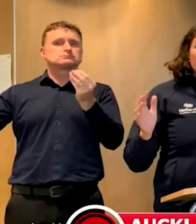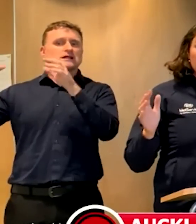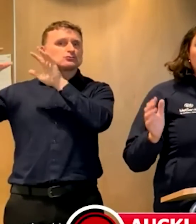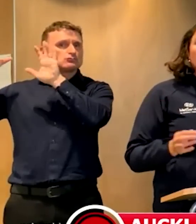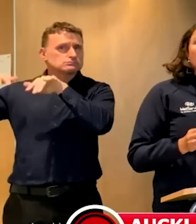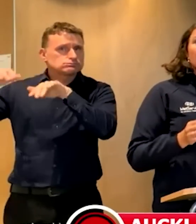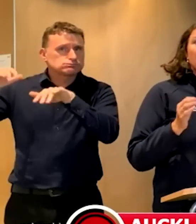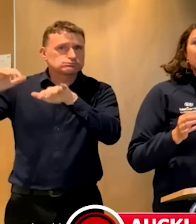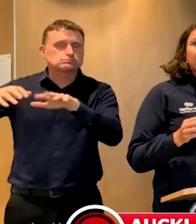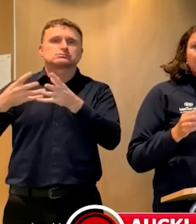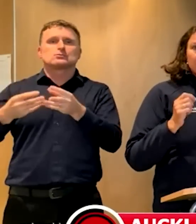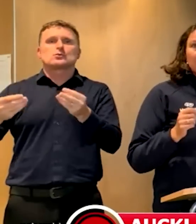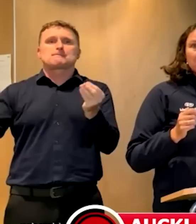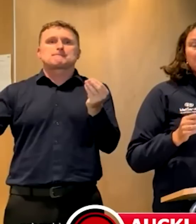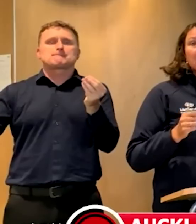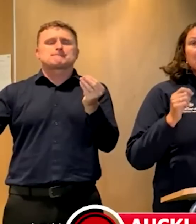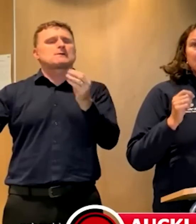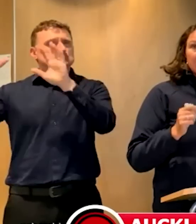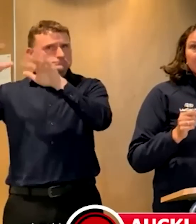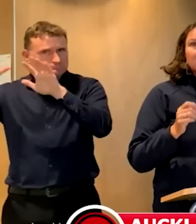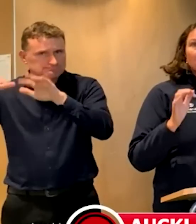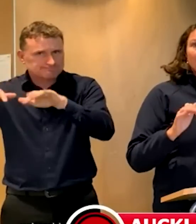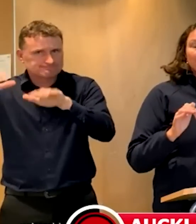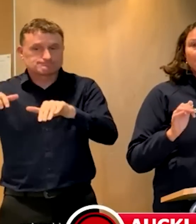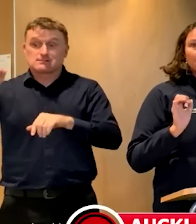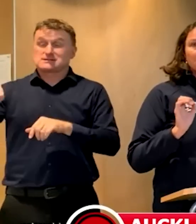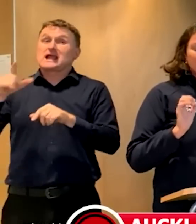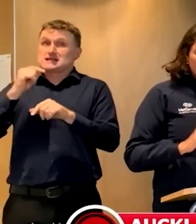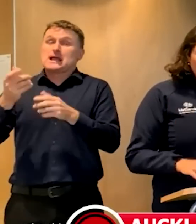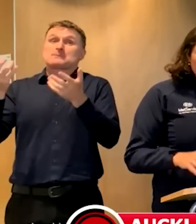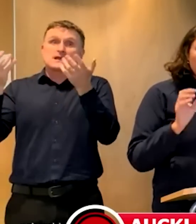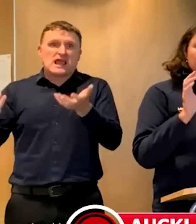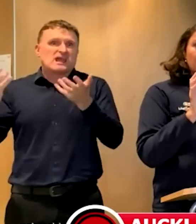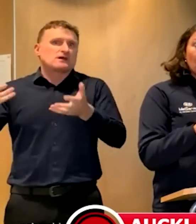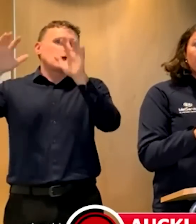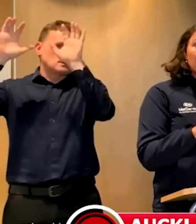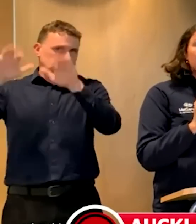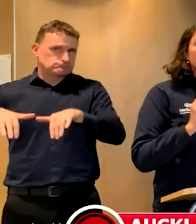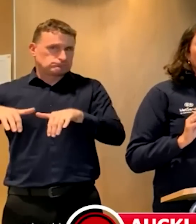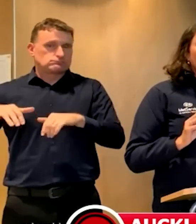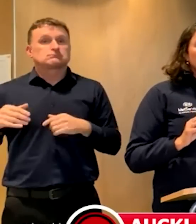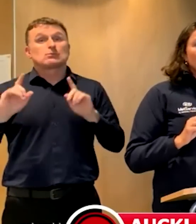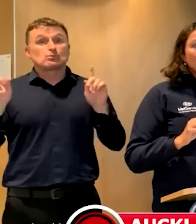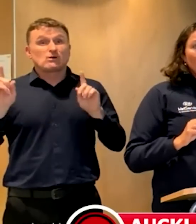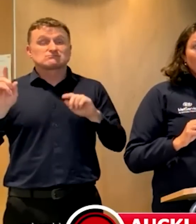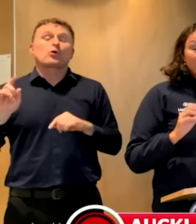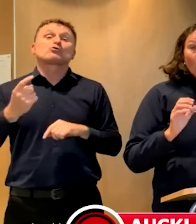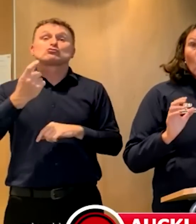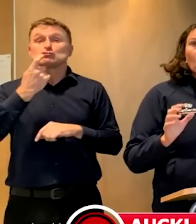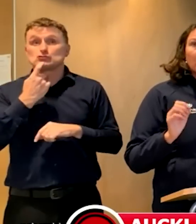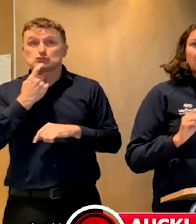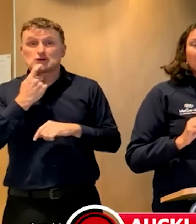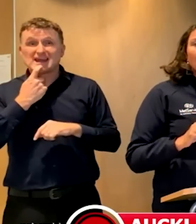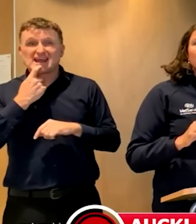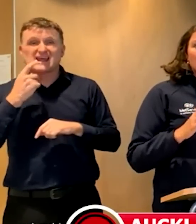so stop-start with the risk of extremely intense rainfalls. So that's for Northland, and the red